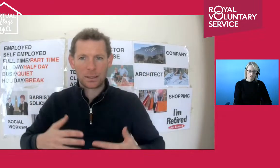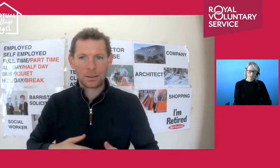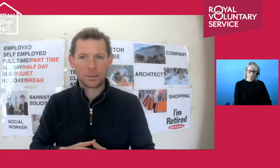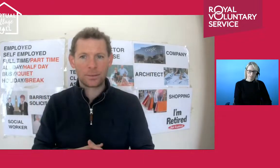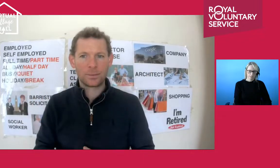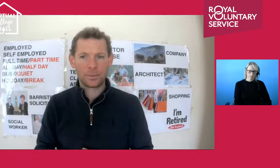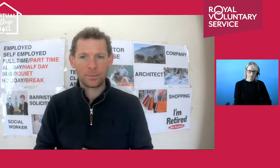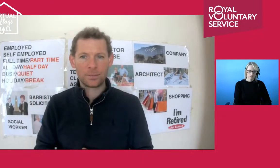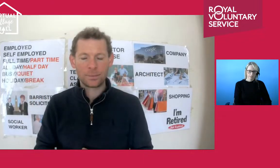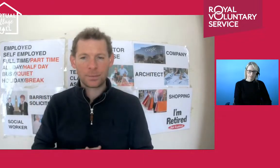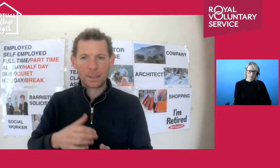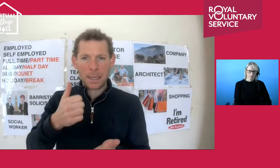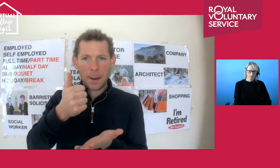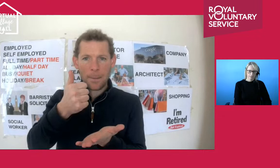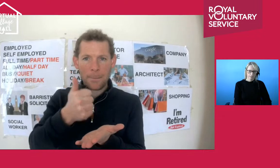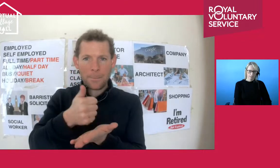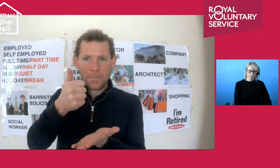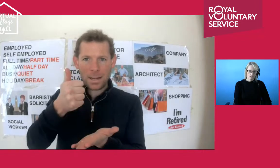accountant,